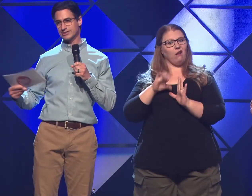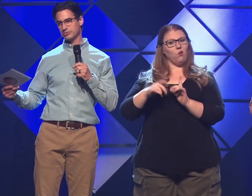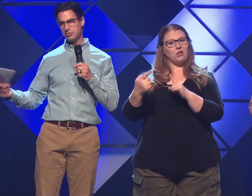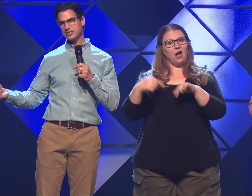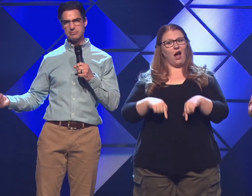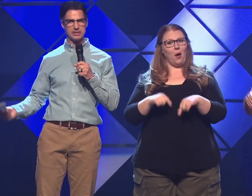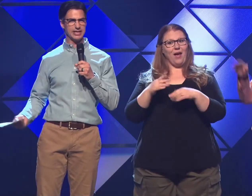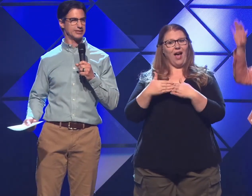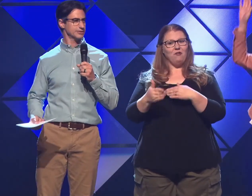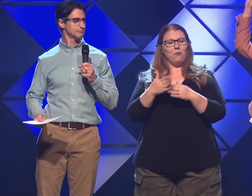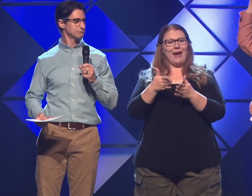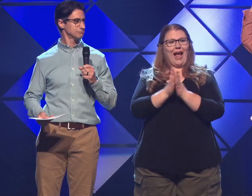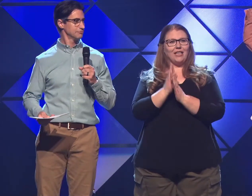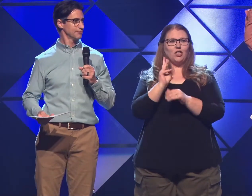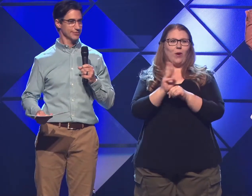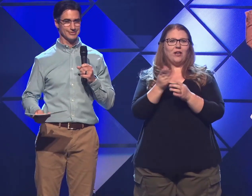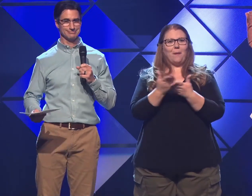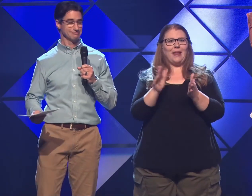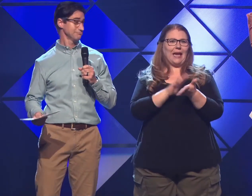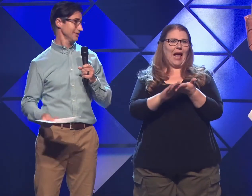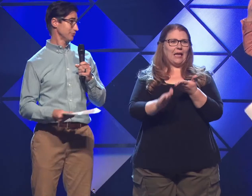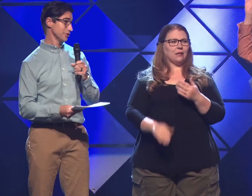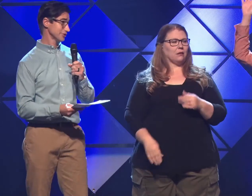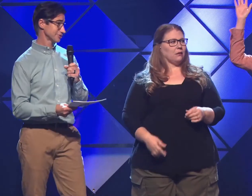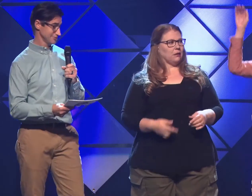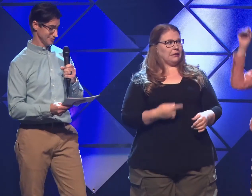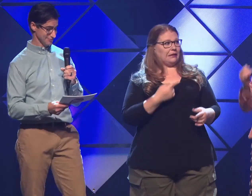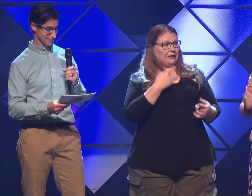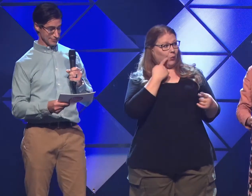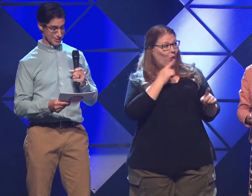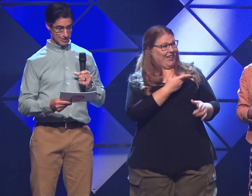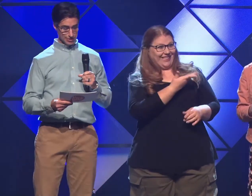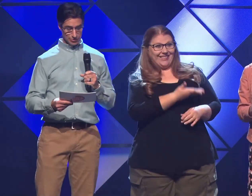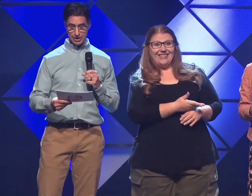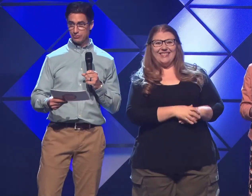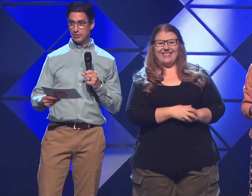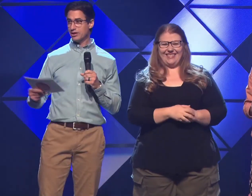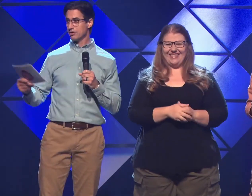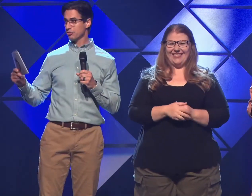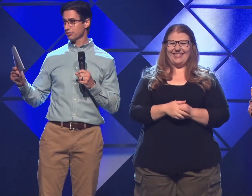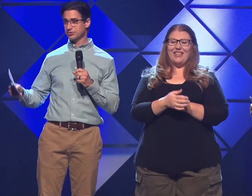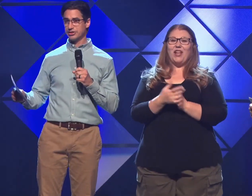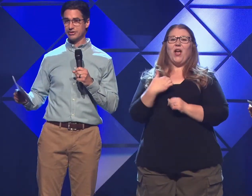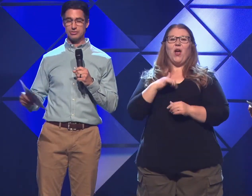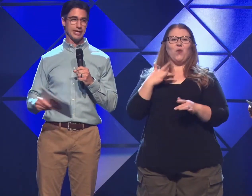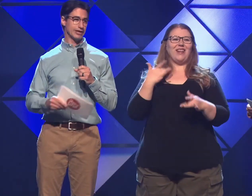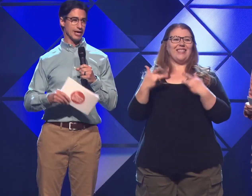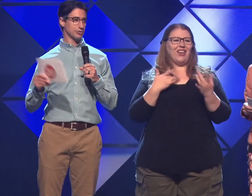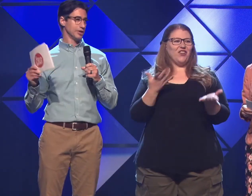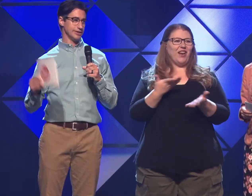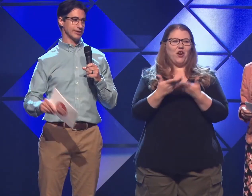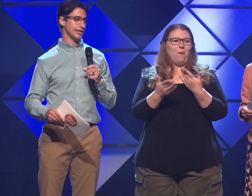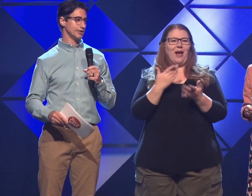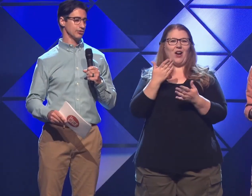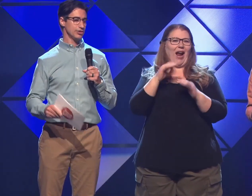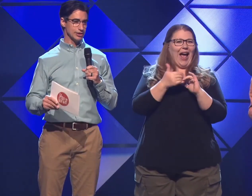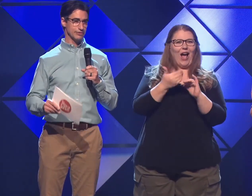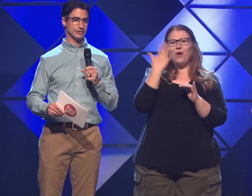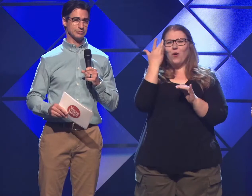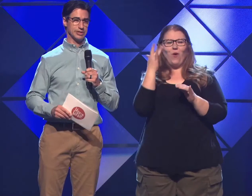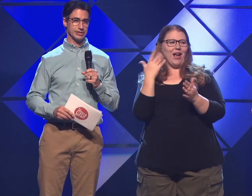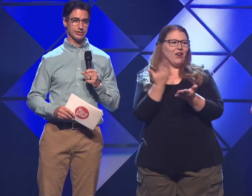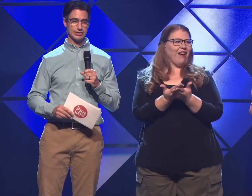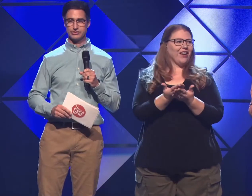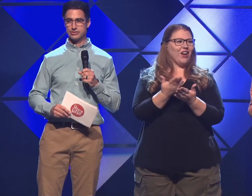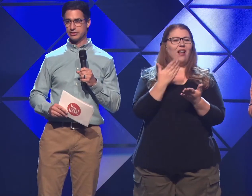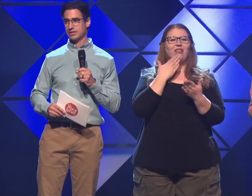being asked to wear something nice? It works. Well, hey, we are thrilled you're here no matter how or why you got here. Thank you